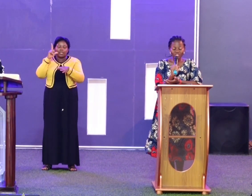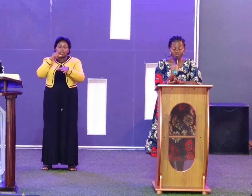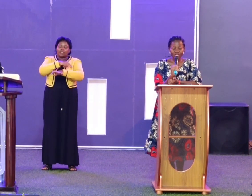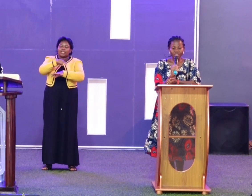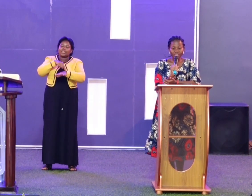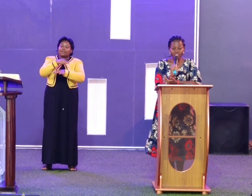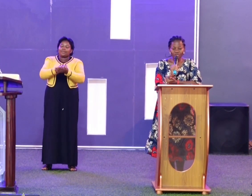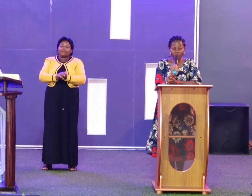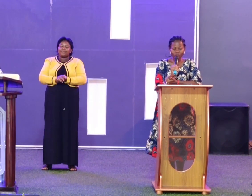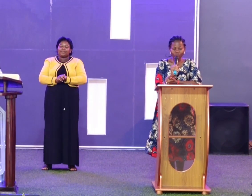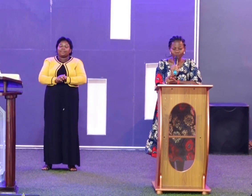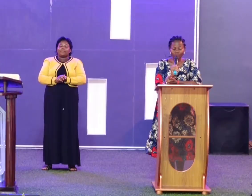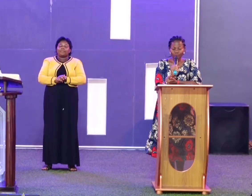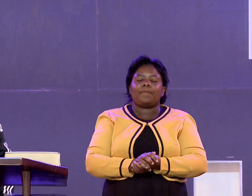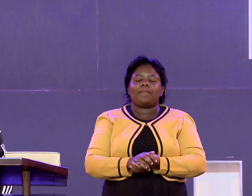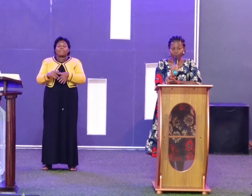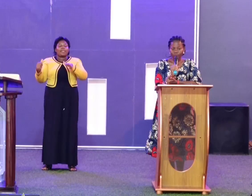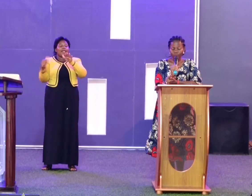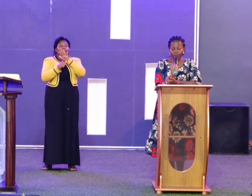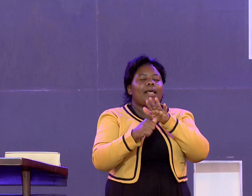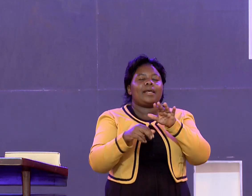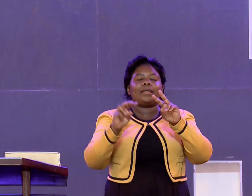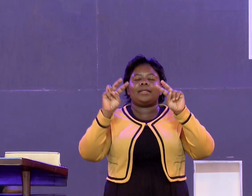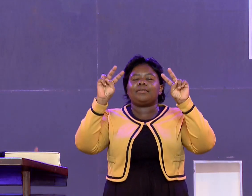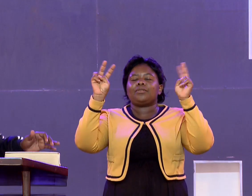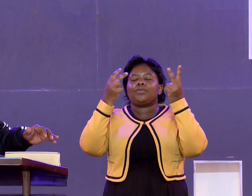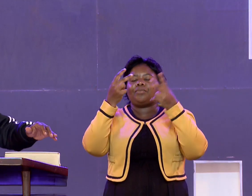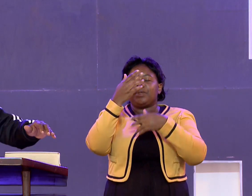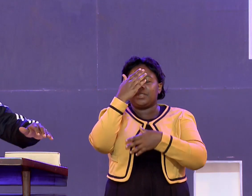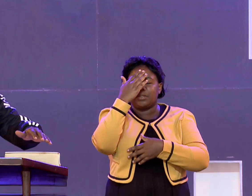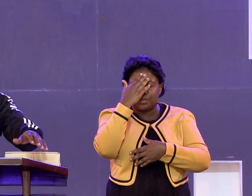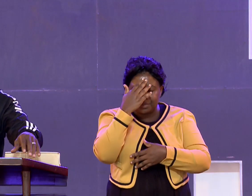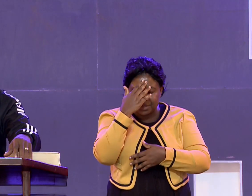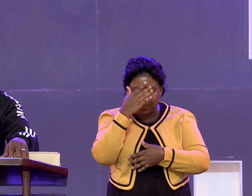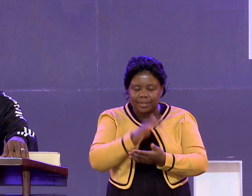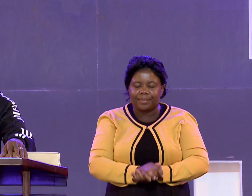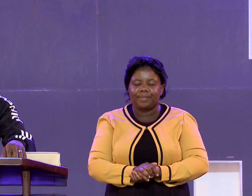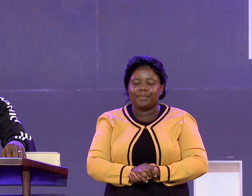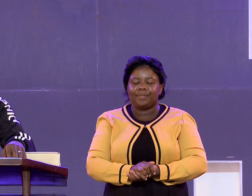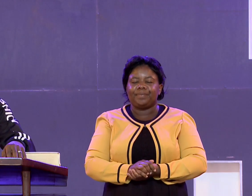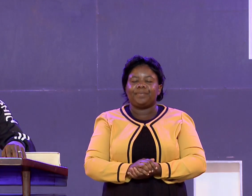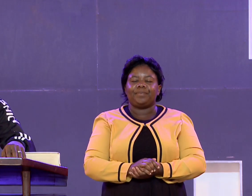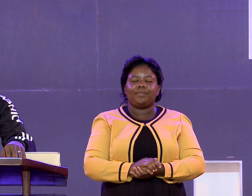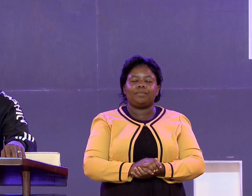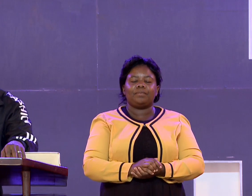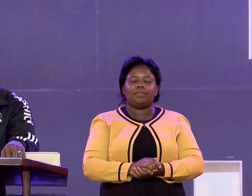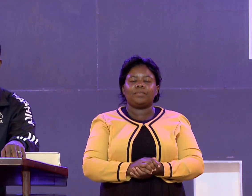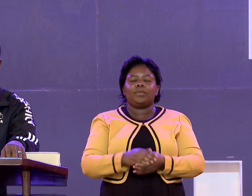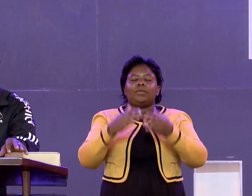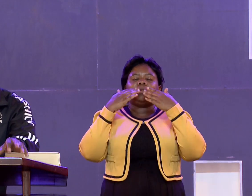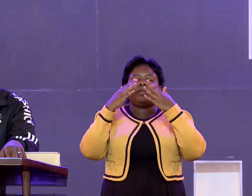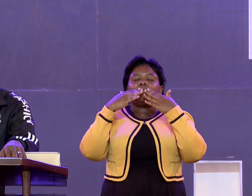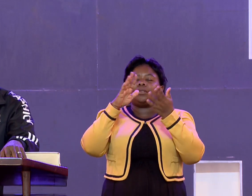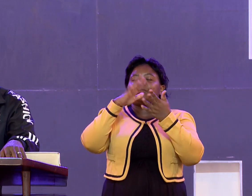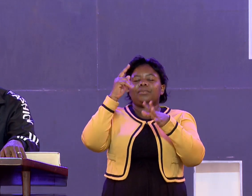hour. Under the great theme called humility. We thank you